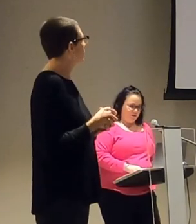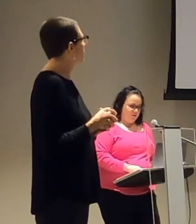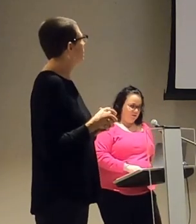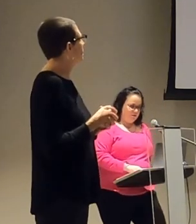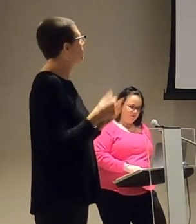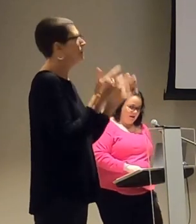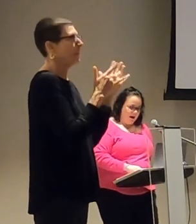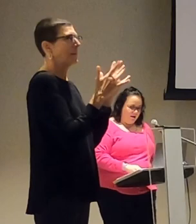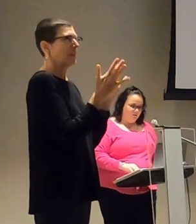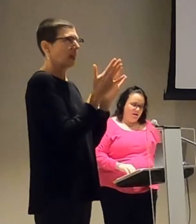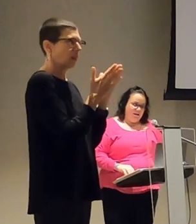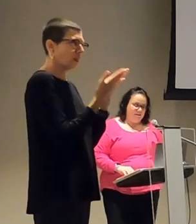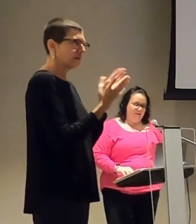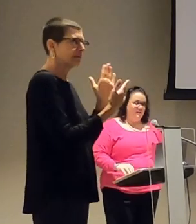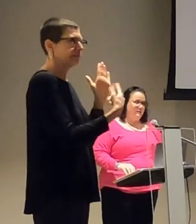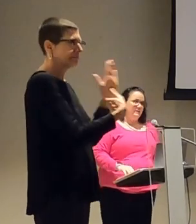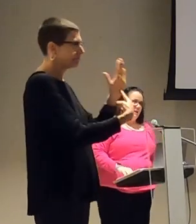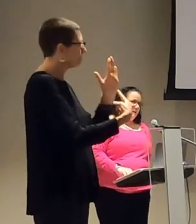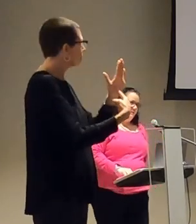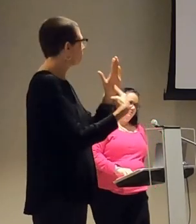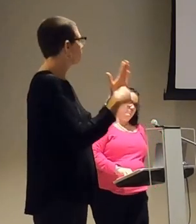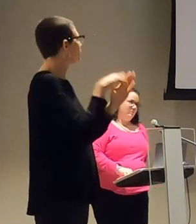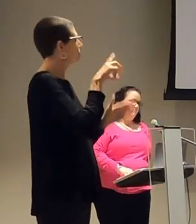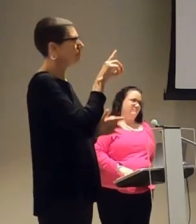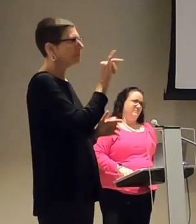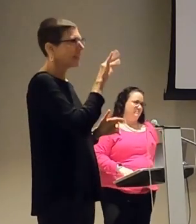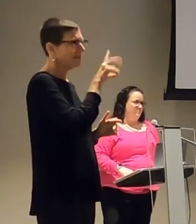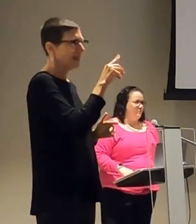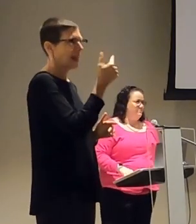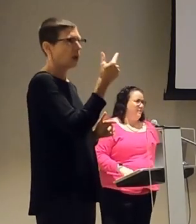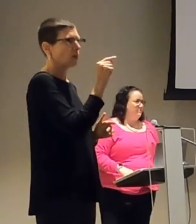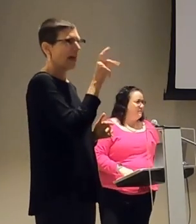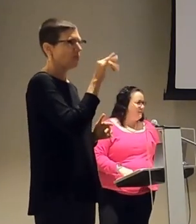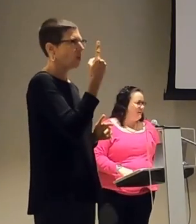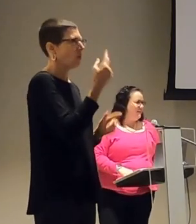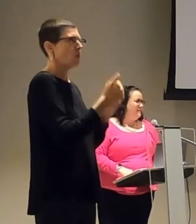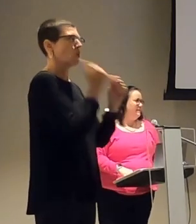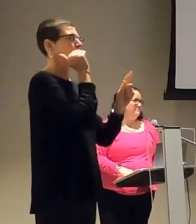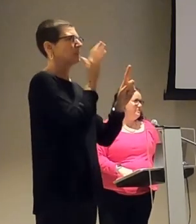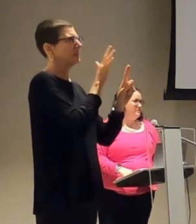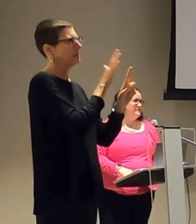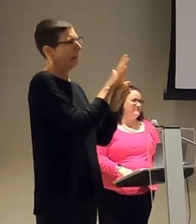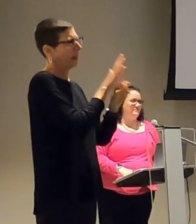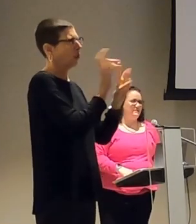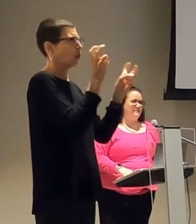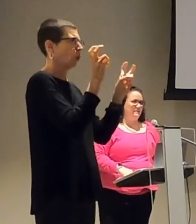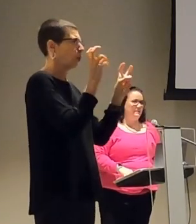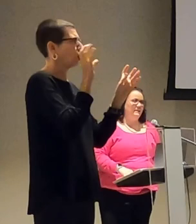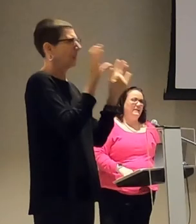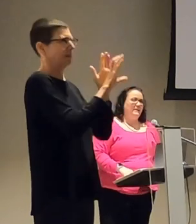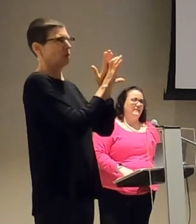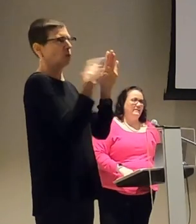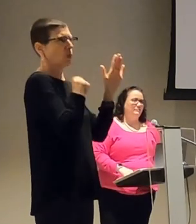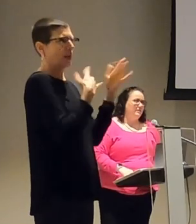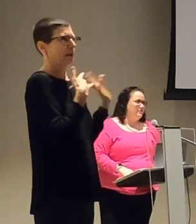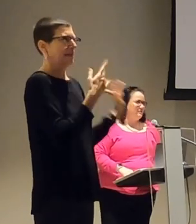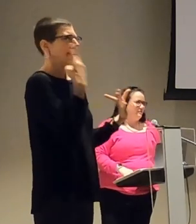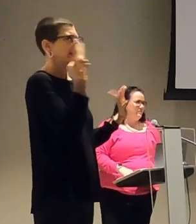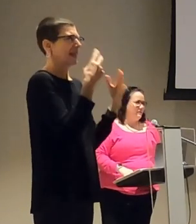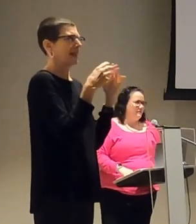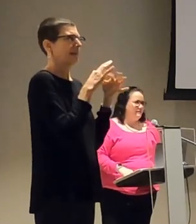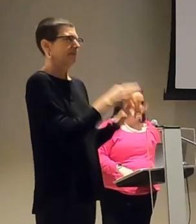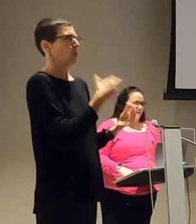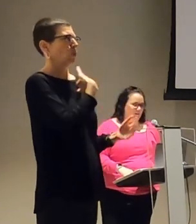biblical depictions. We have David and Goliath, one of the most popular, I think, images that we see in